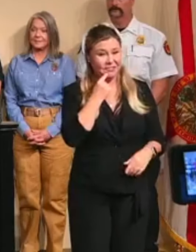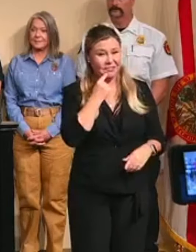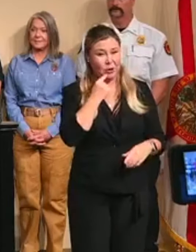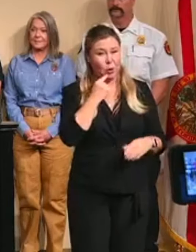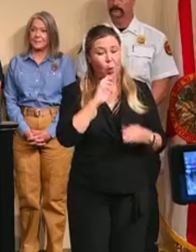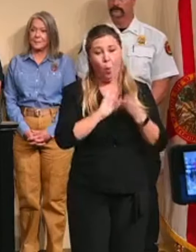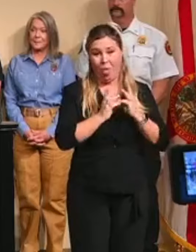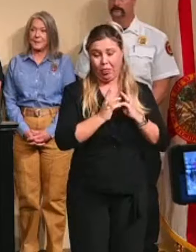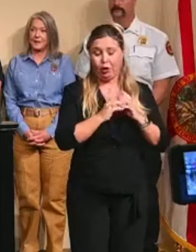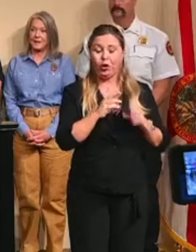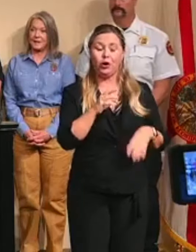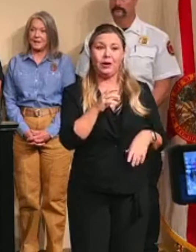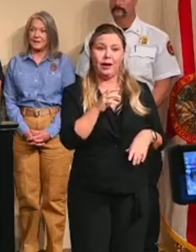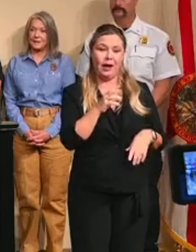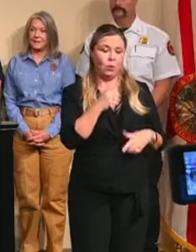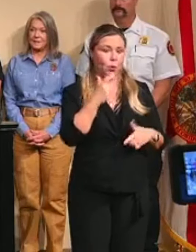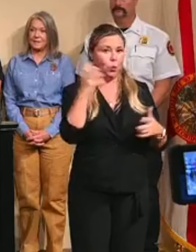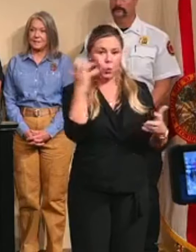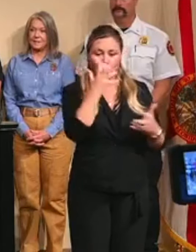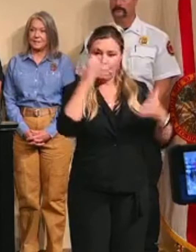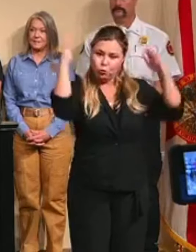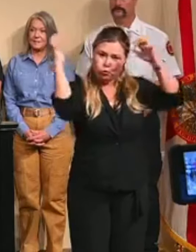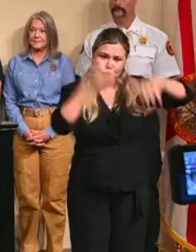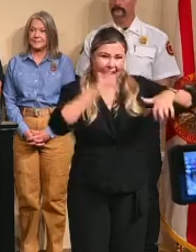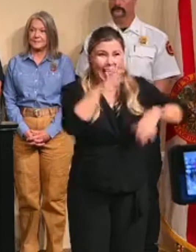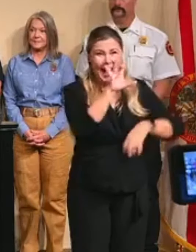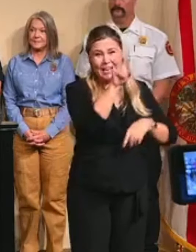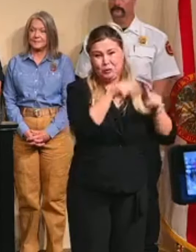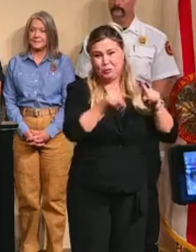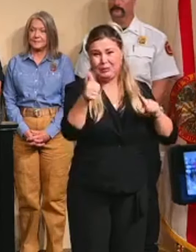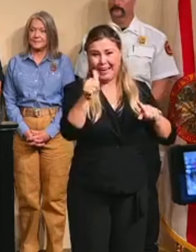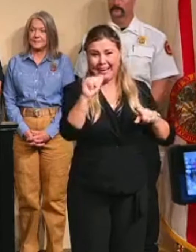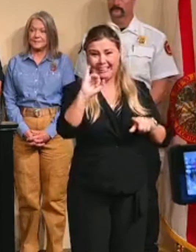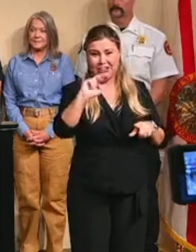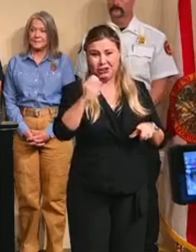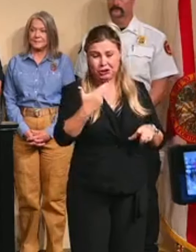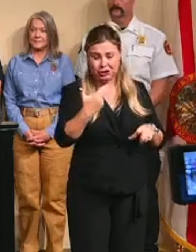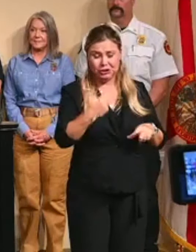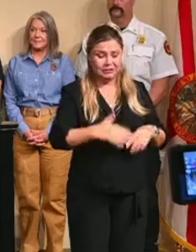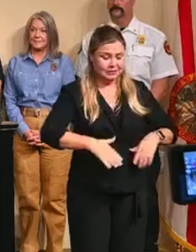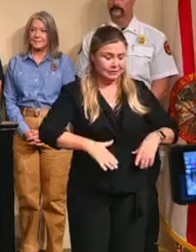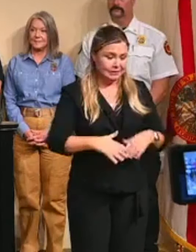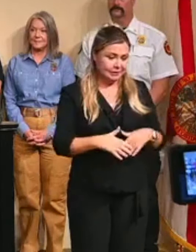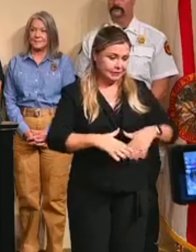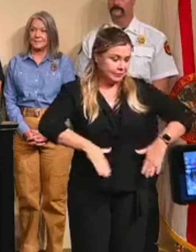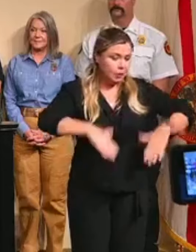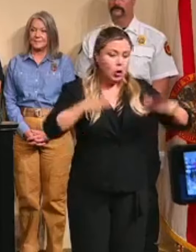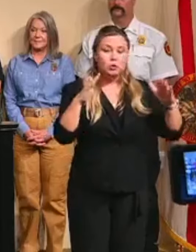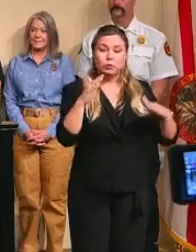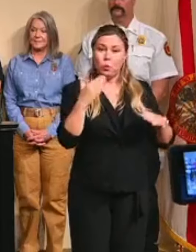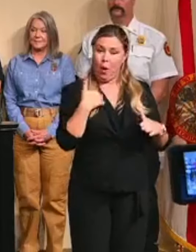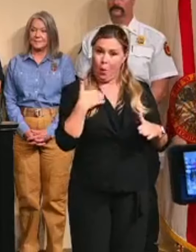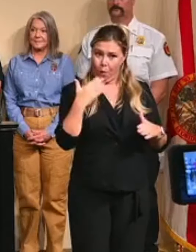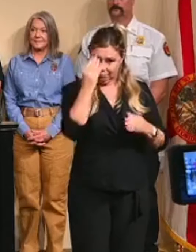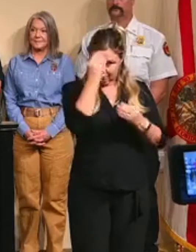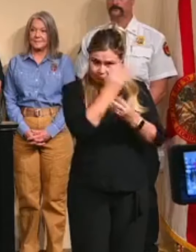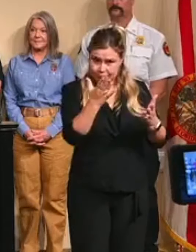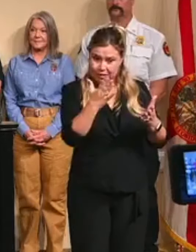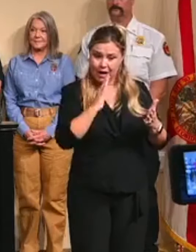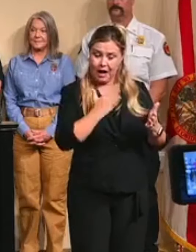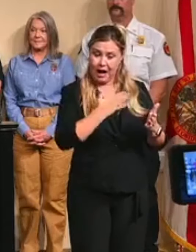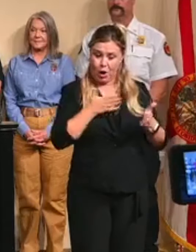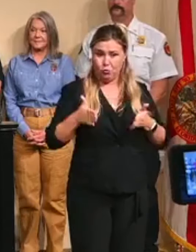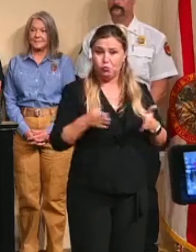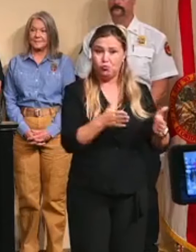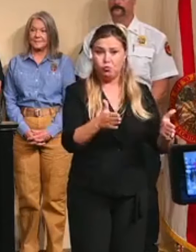and also extensive rainfall of 8 to 10 inches. By saying that, I want to say there are roads are